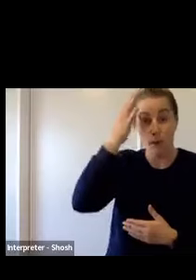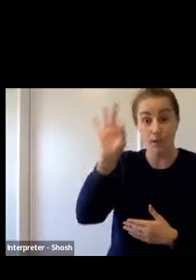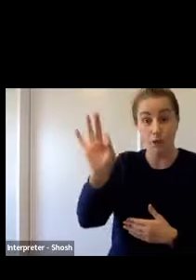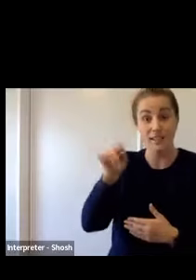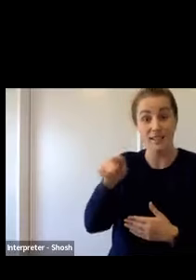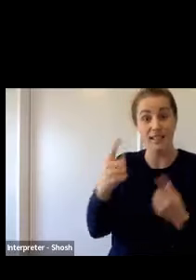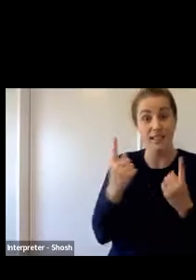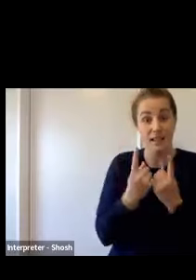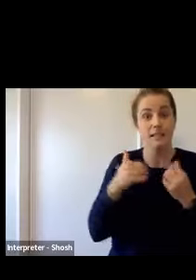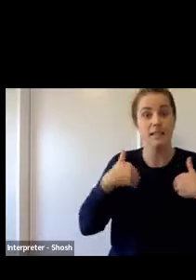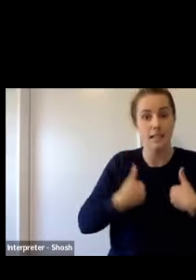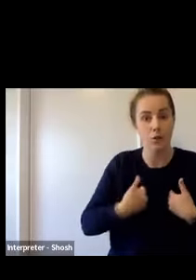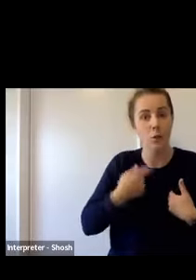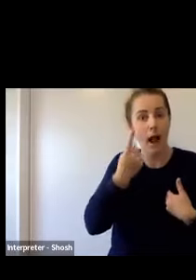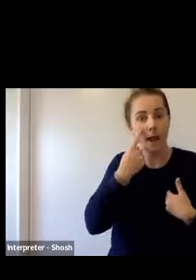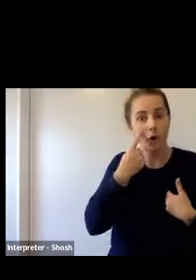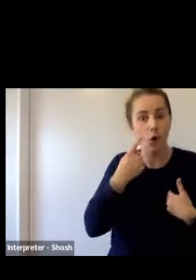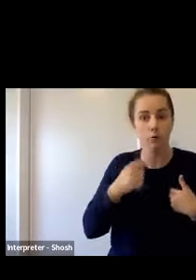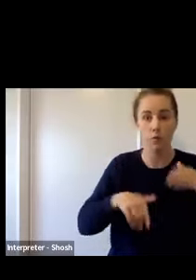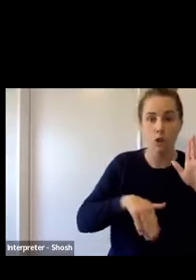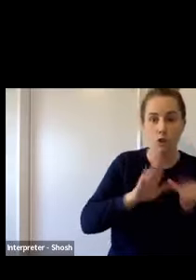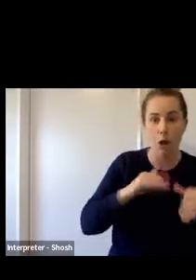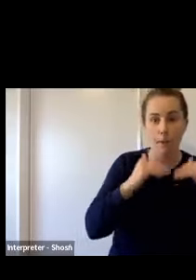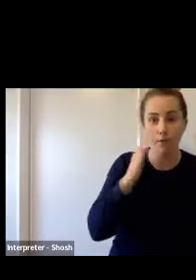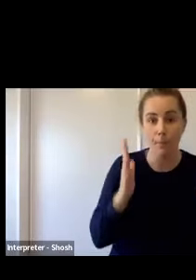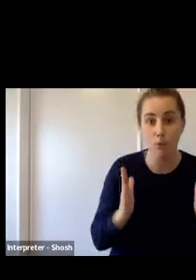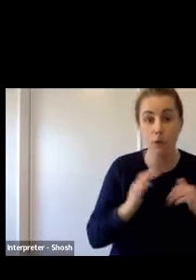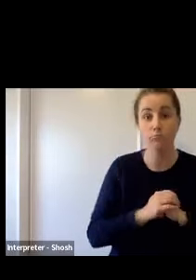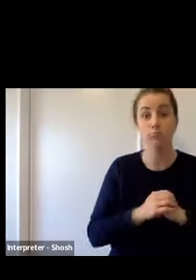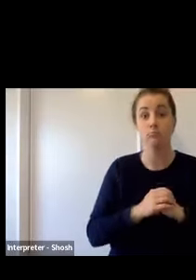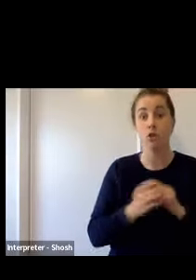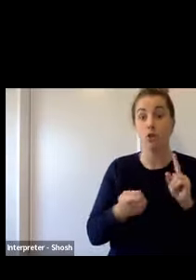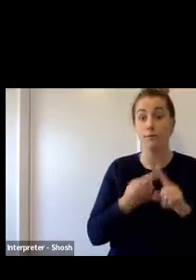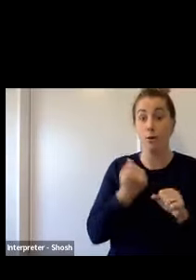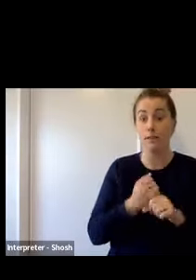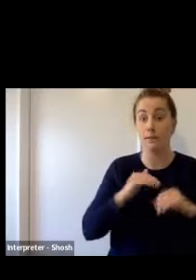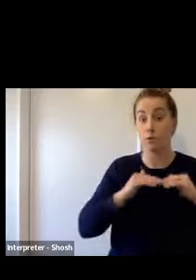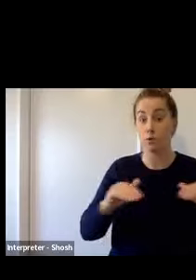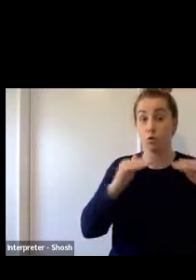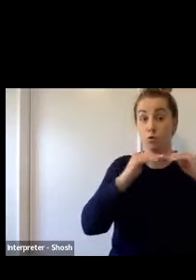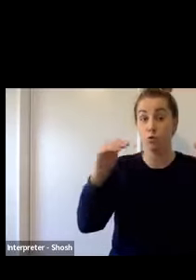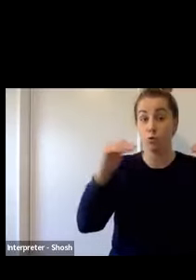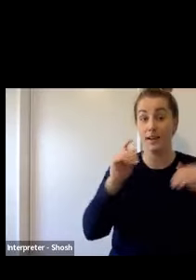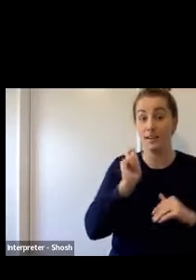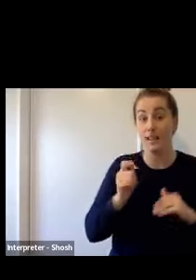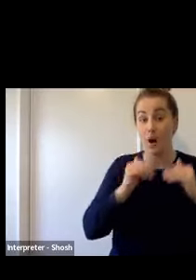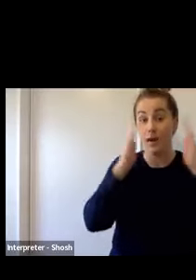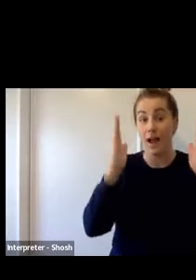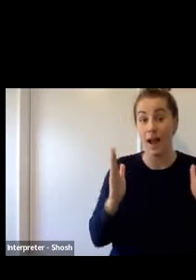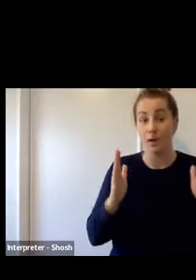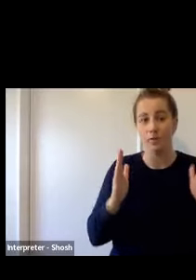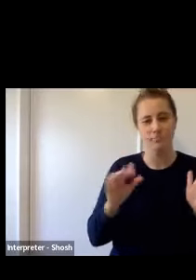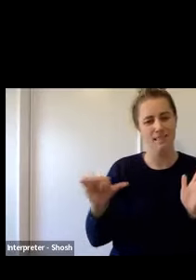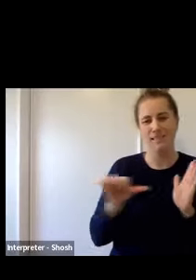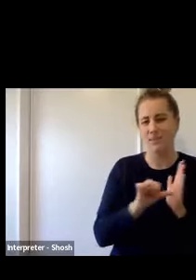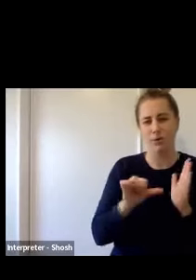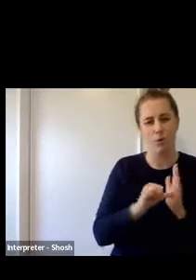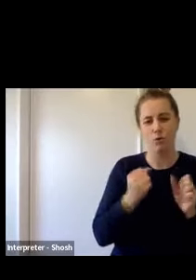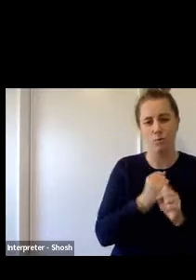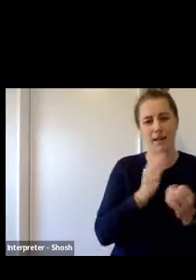need to take into account the type of building proposed. For example, 2-storey townhouses, notoriously difficult to make